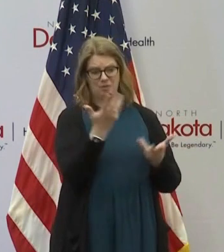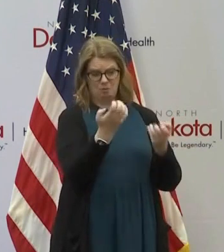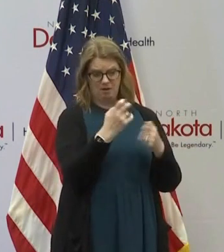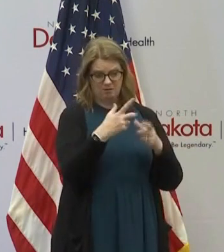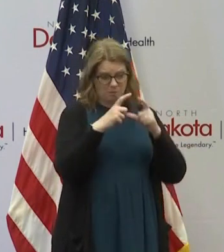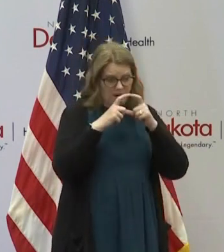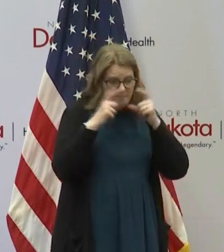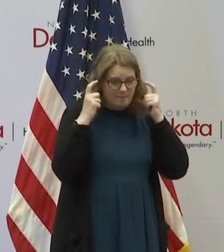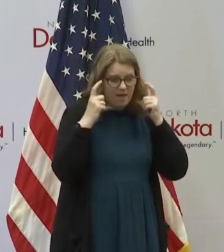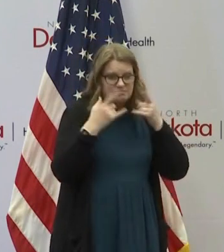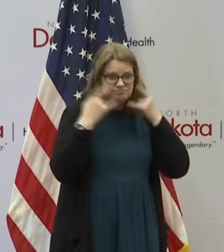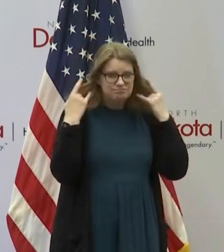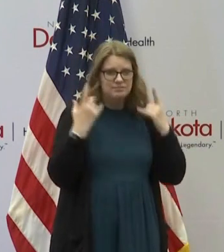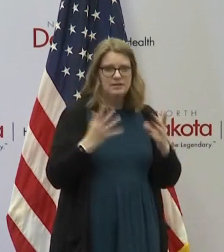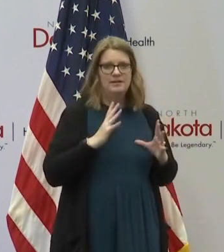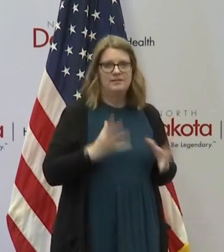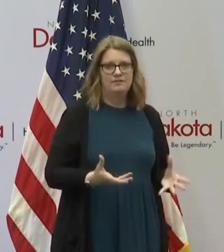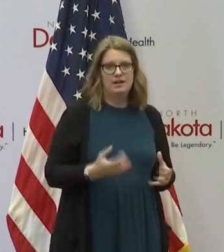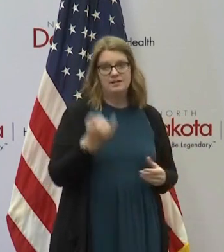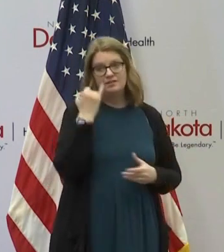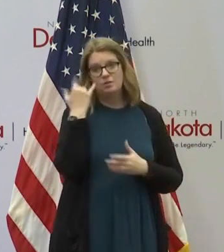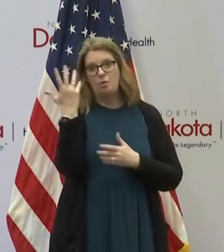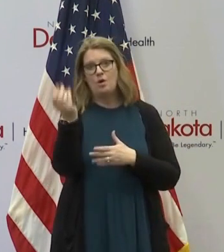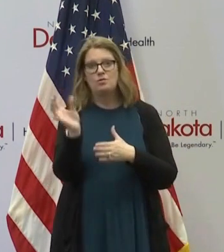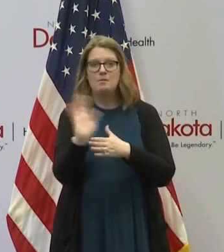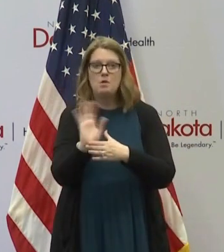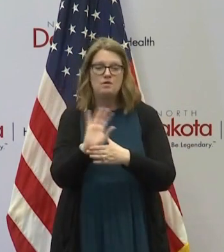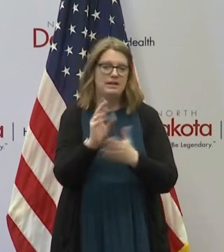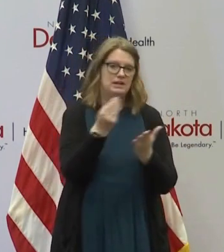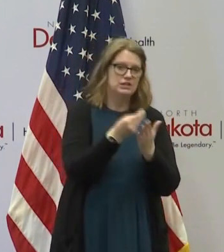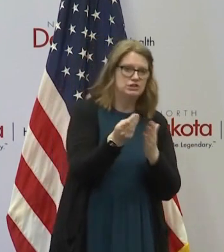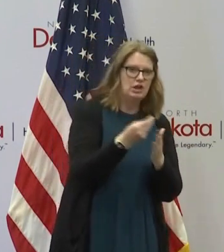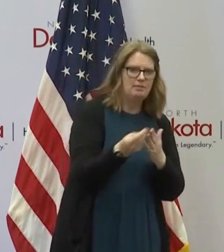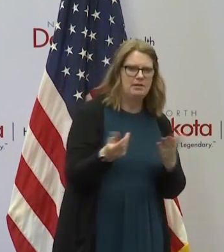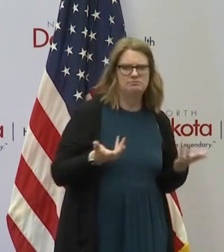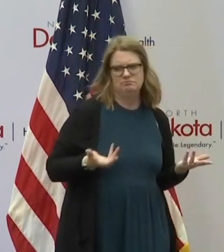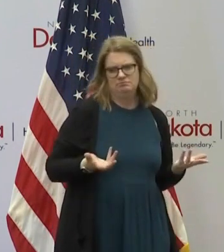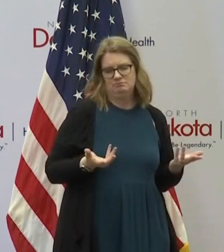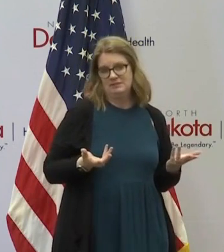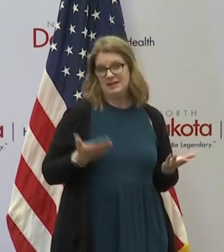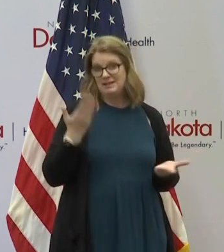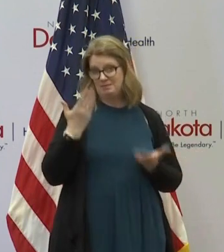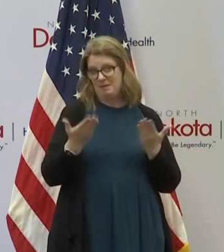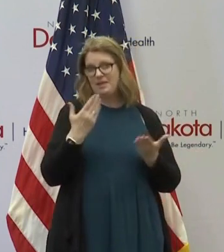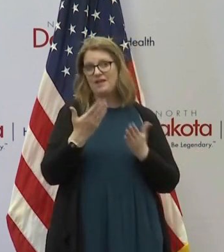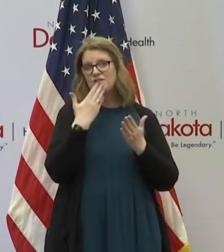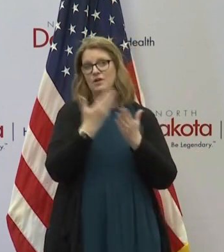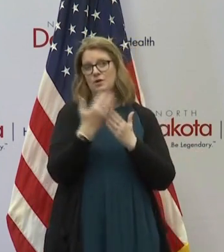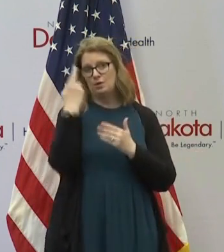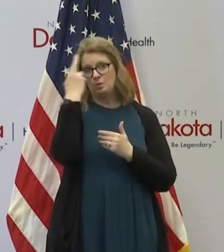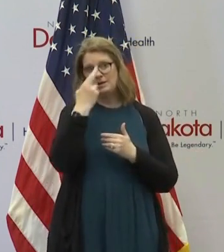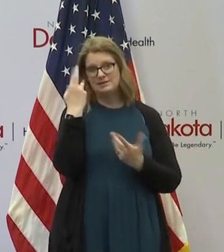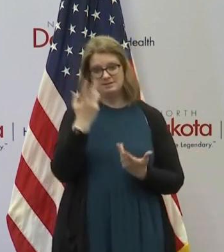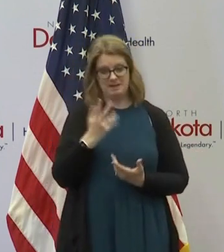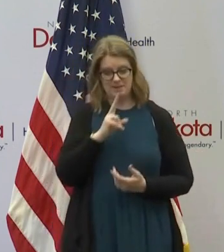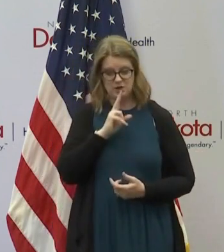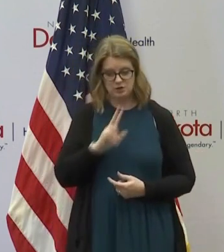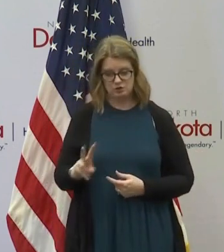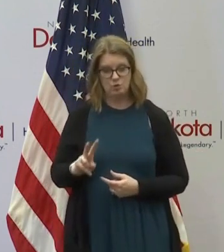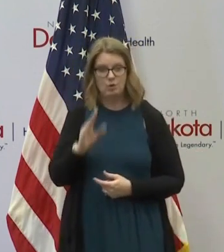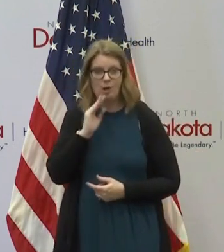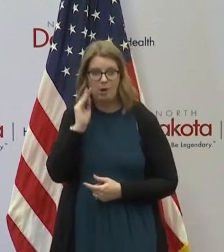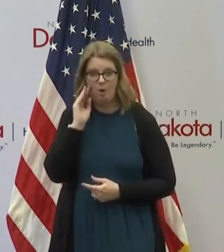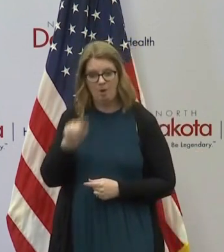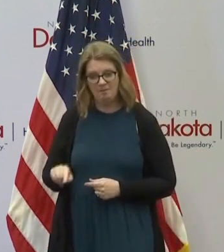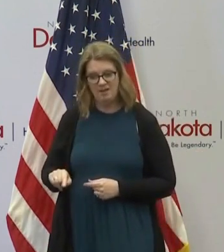a mask, whether it's to a movie or shopping, you know, they may have a very good reason for doing that. I mean, they may have a 2-year-old that's got an immune